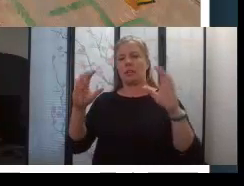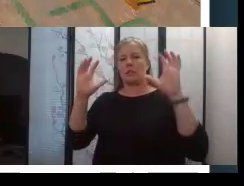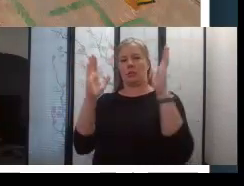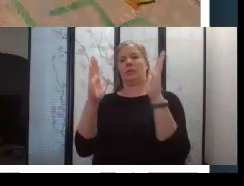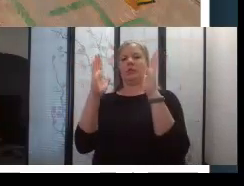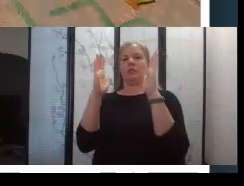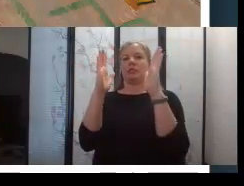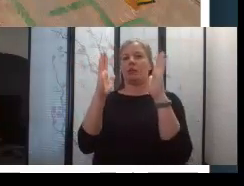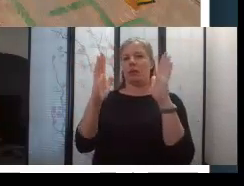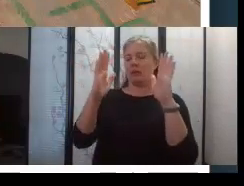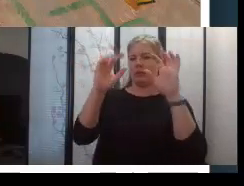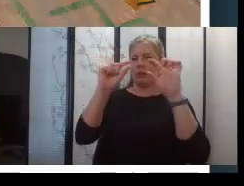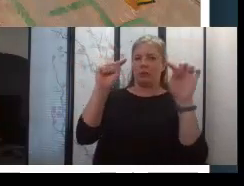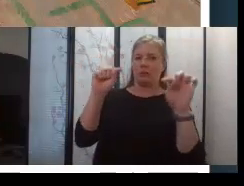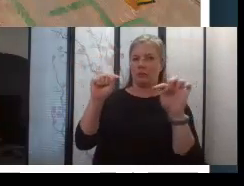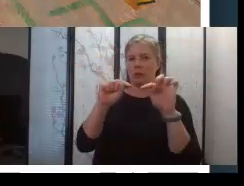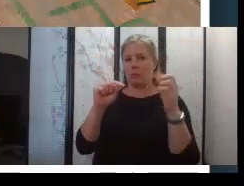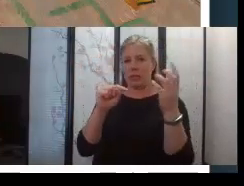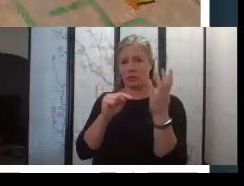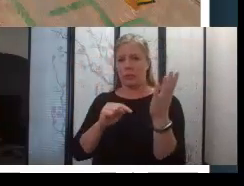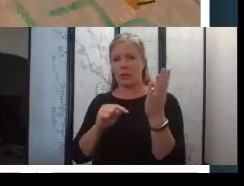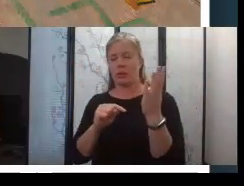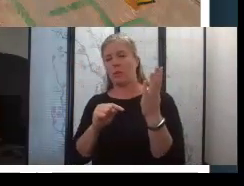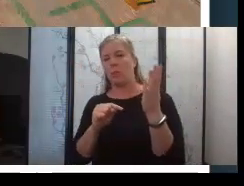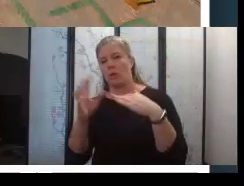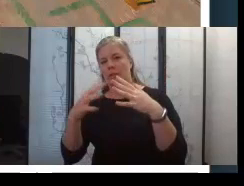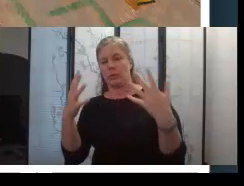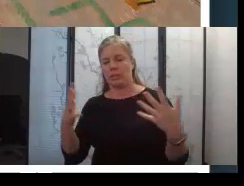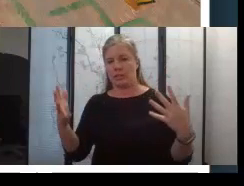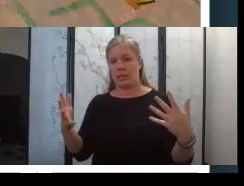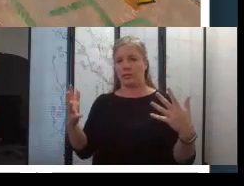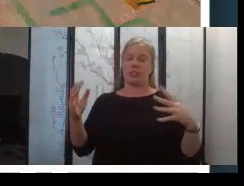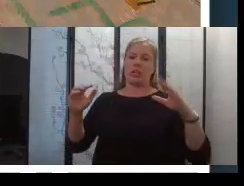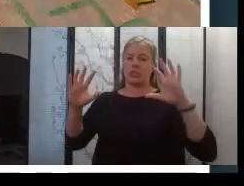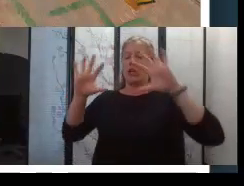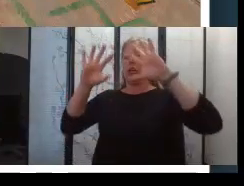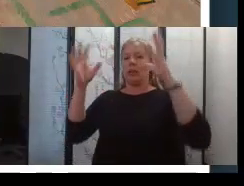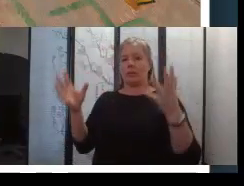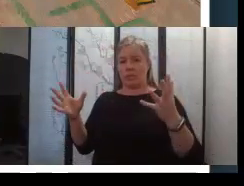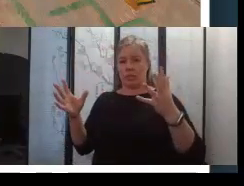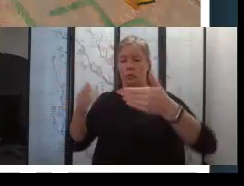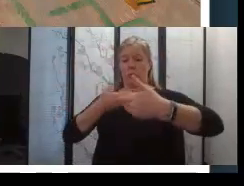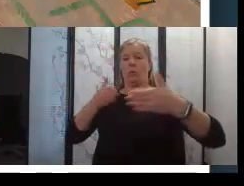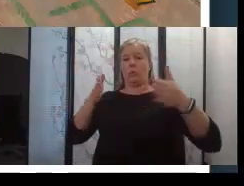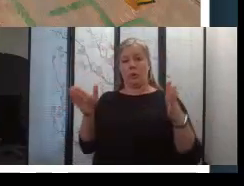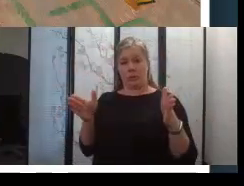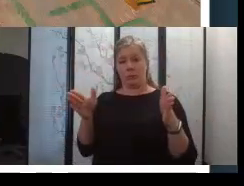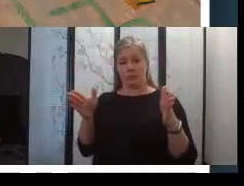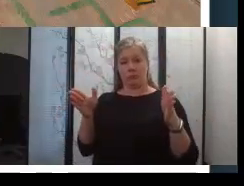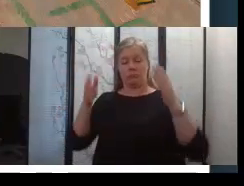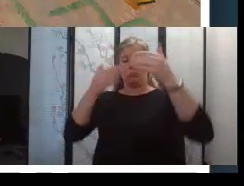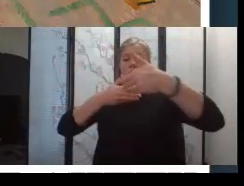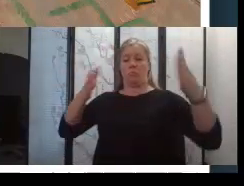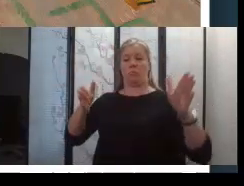you can't start with describing the framed picture or mirror on the wall and then going to the table and chairs. You'd have to start with the whole